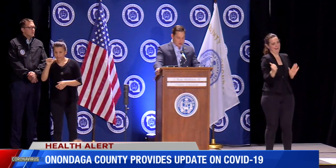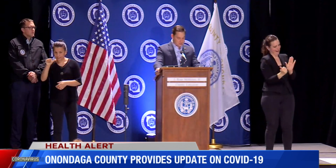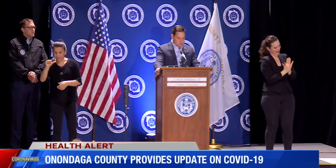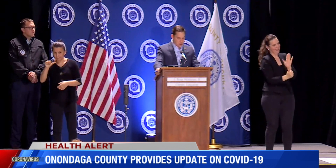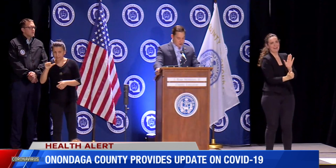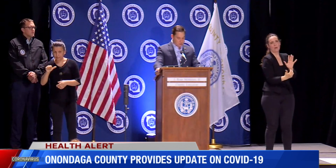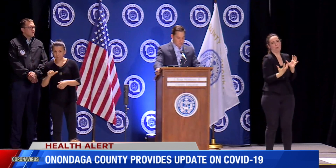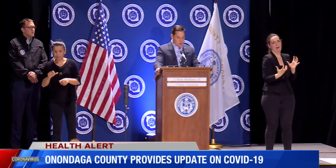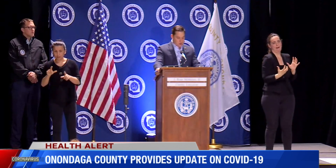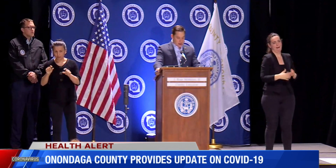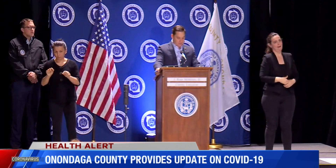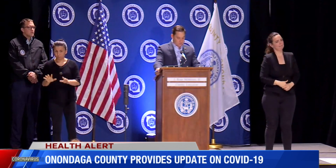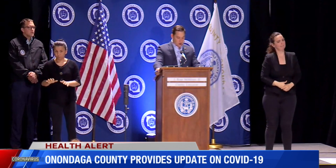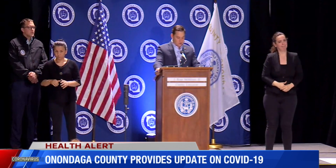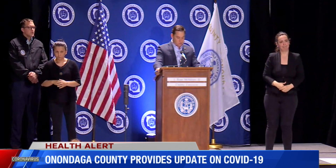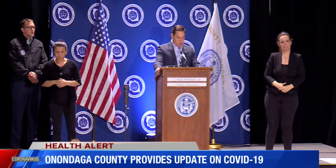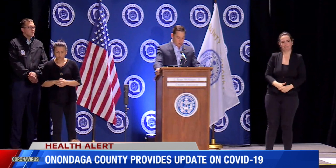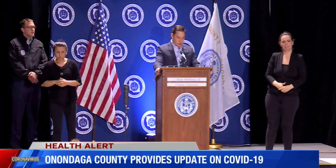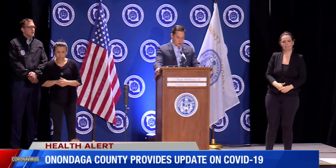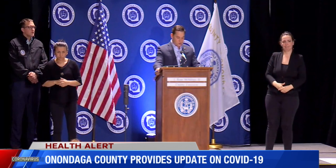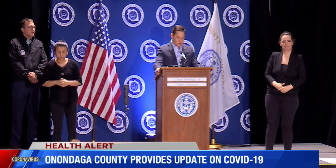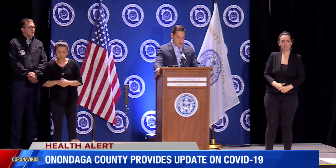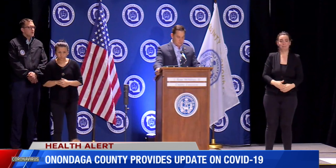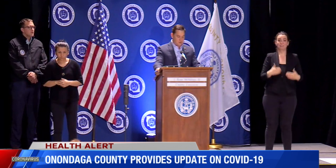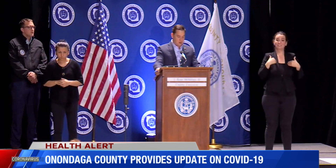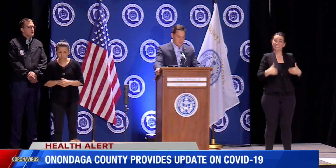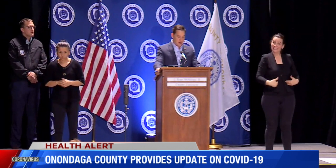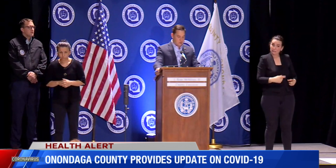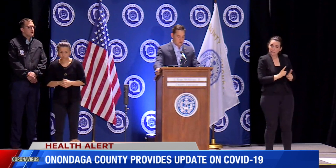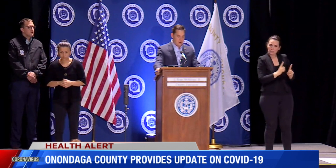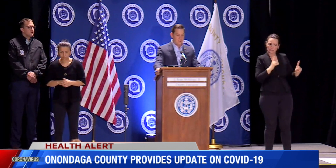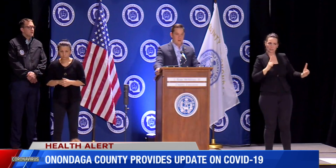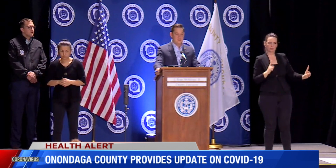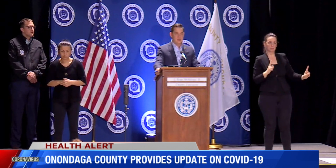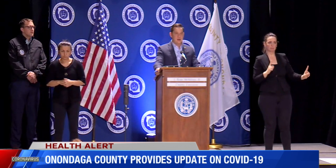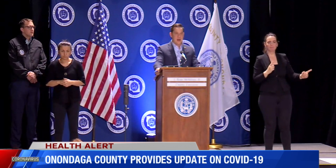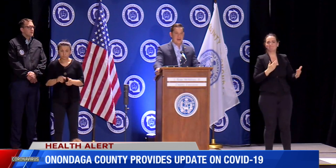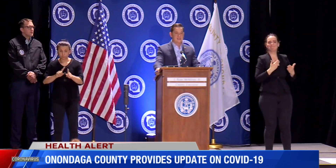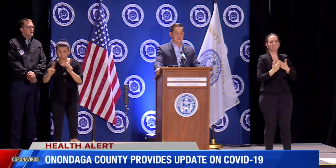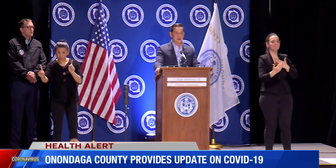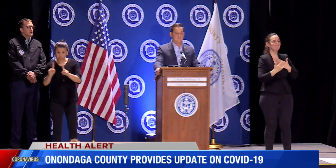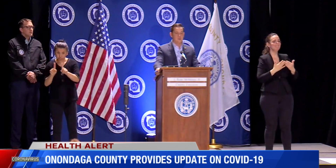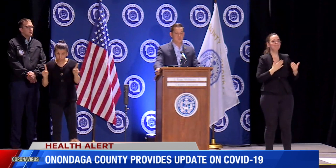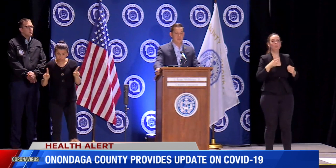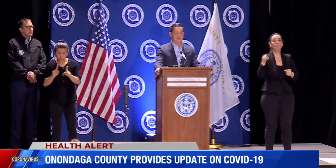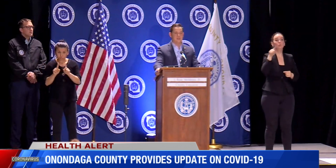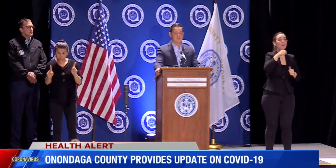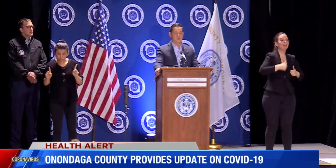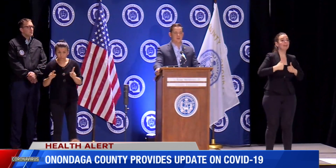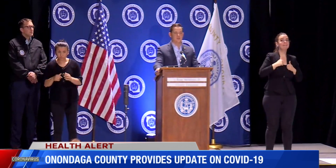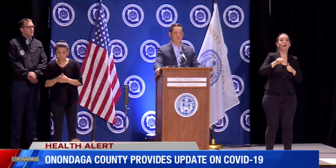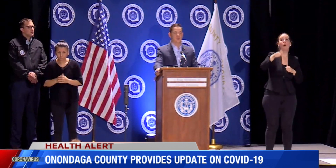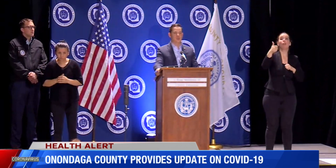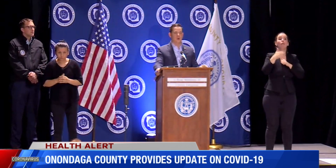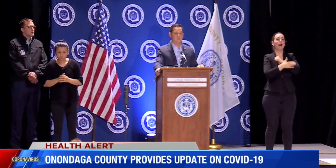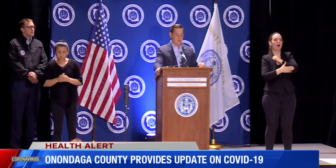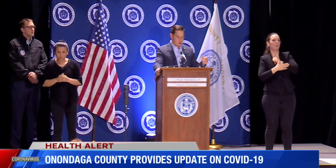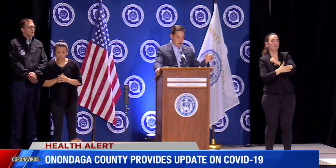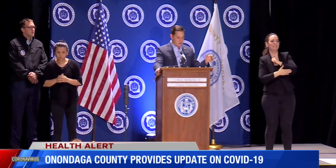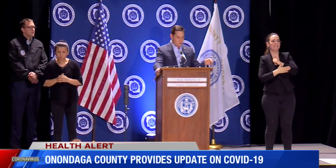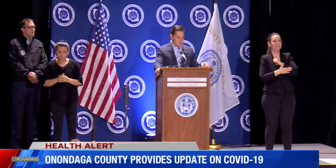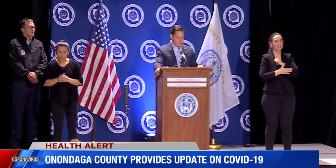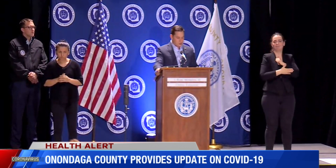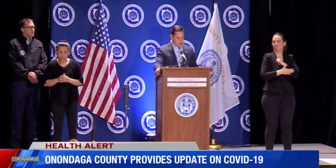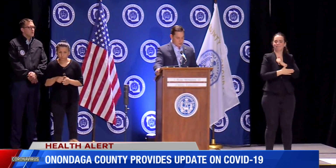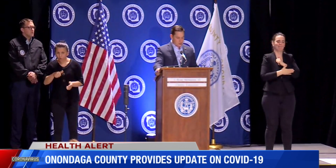county lines as well. I've talked to partners in various counties around us, asking them to take this seriously and to join me